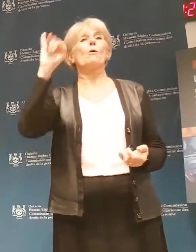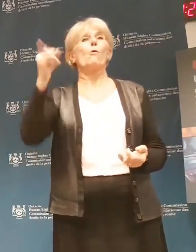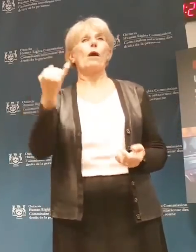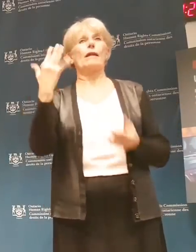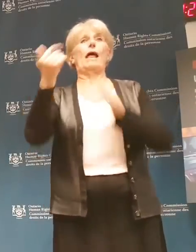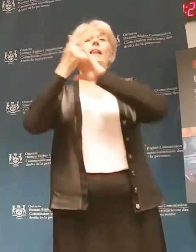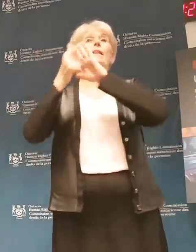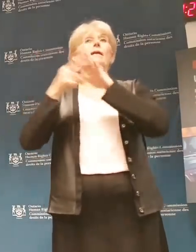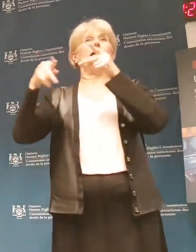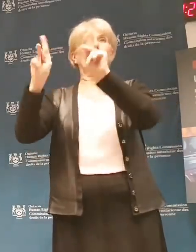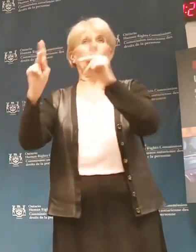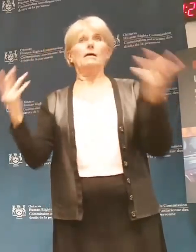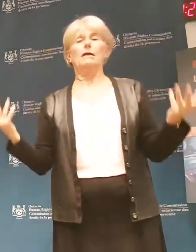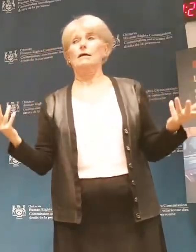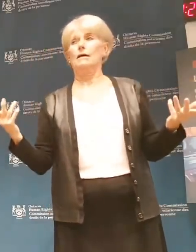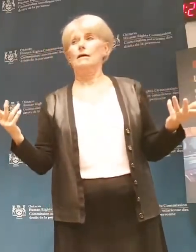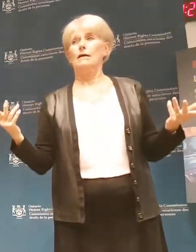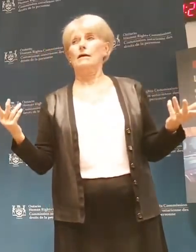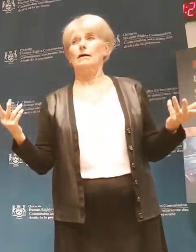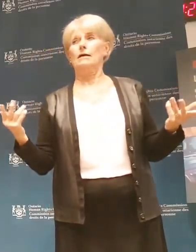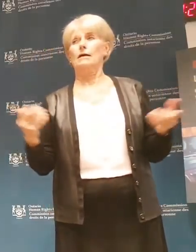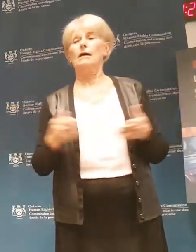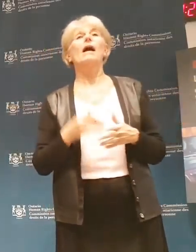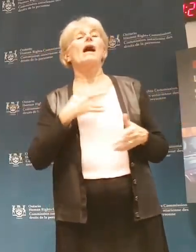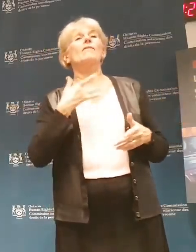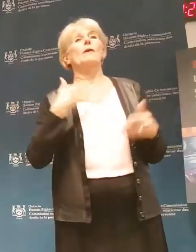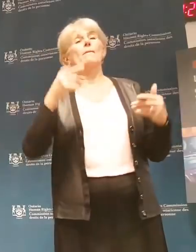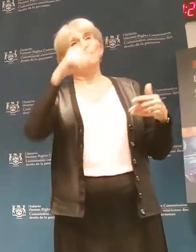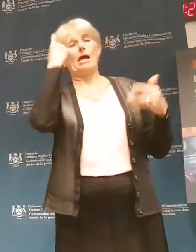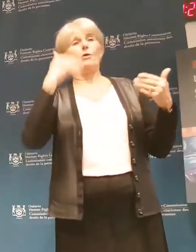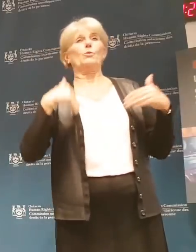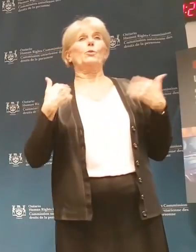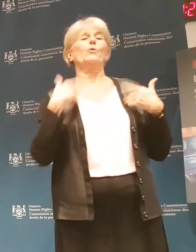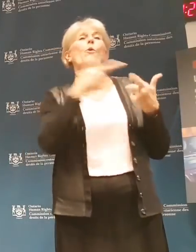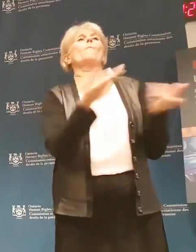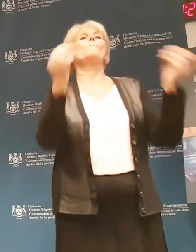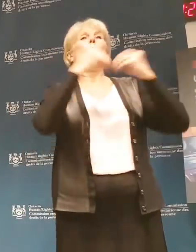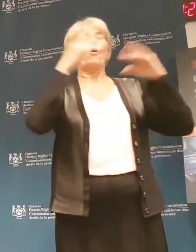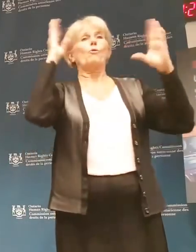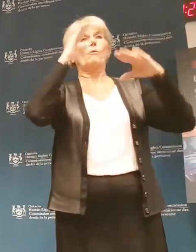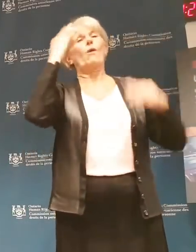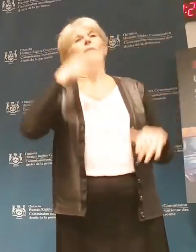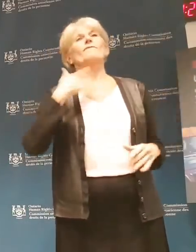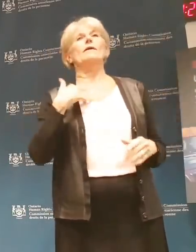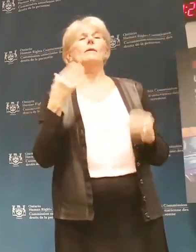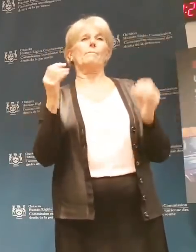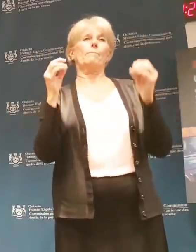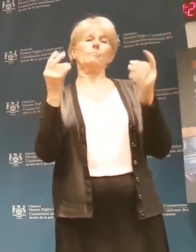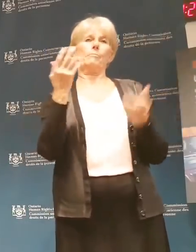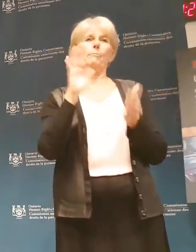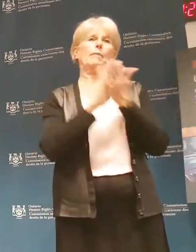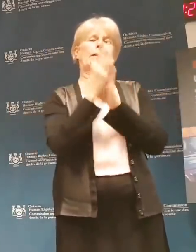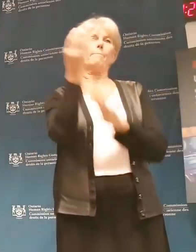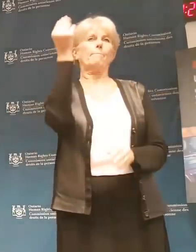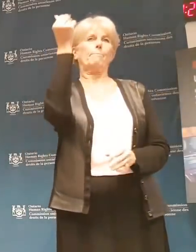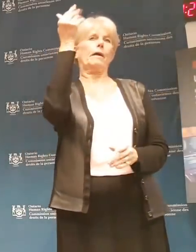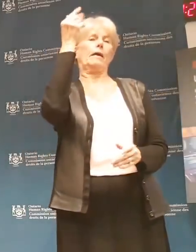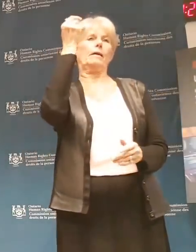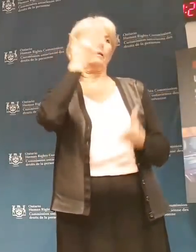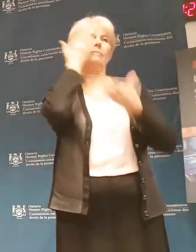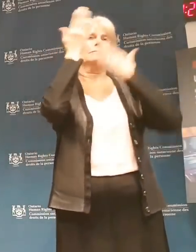I guess you hear our Black youth gonna be in more trouble, because I see this as a money-making thing right now for